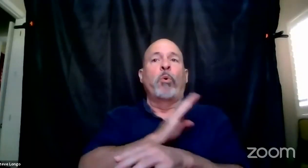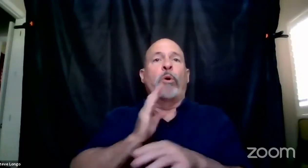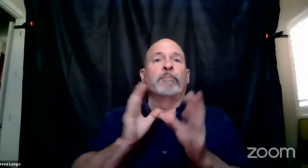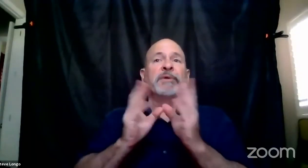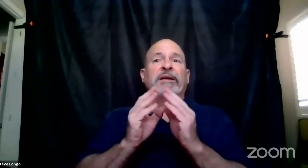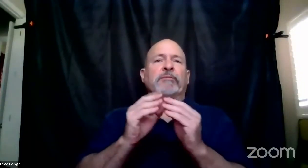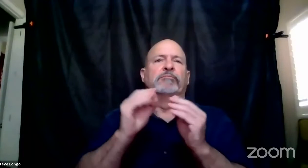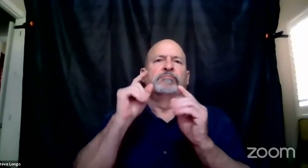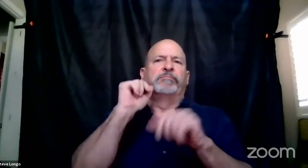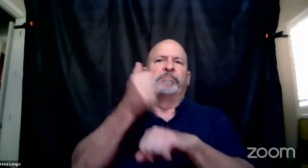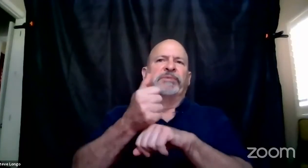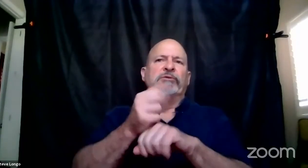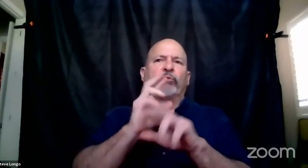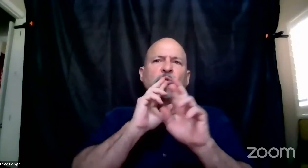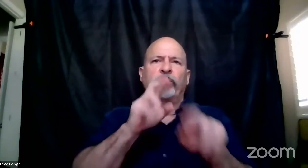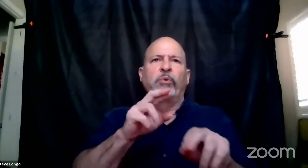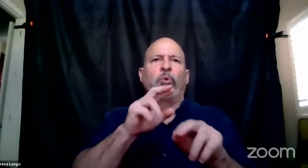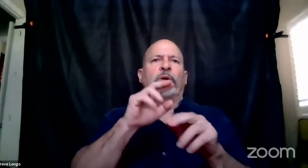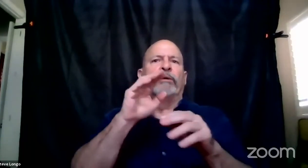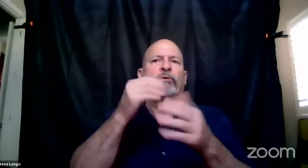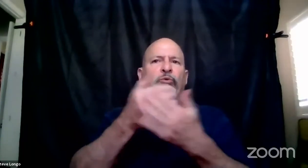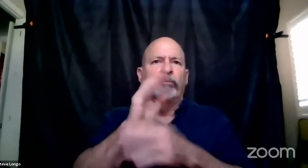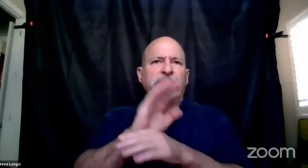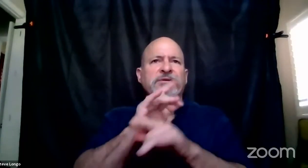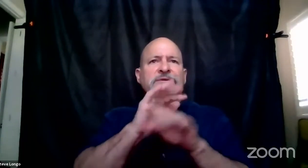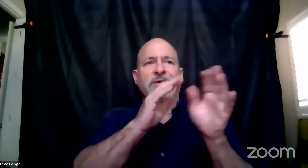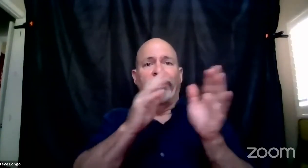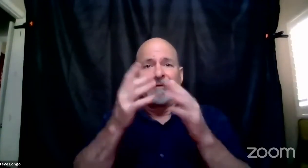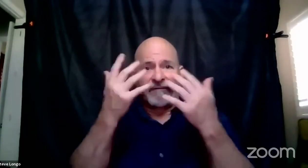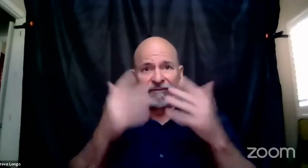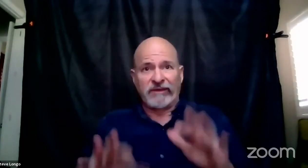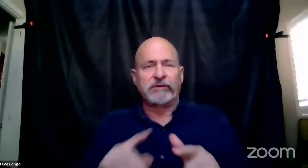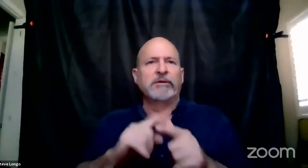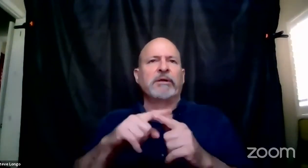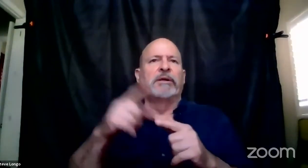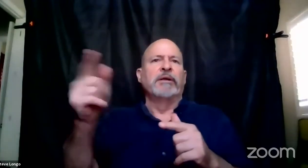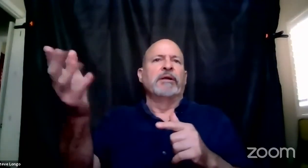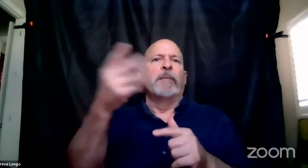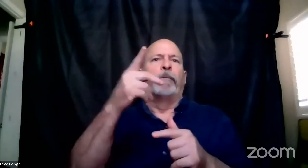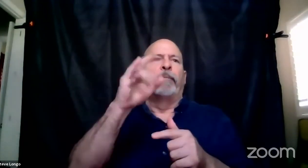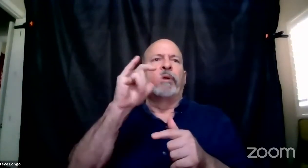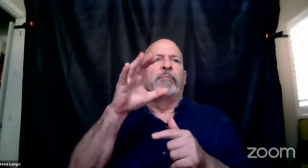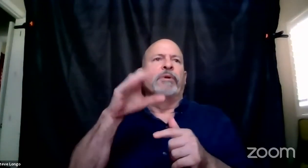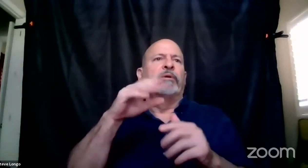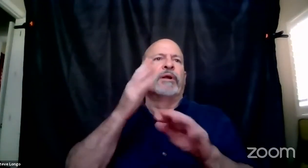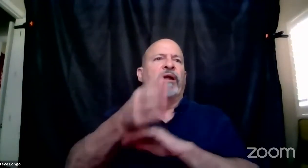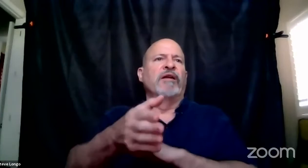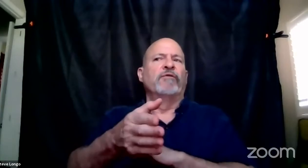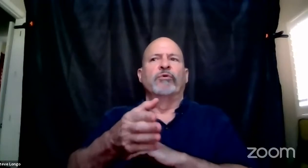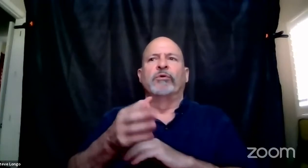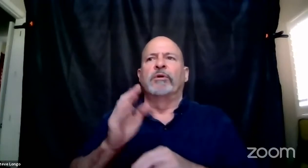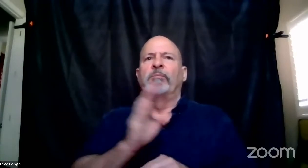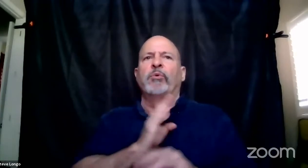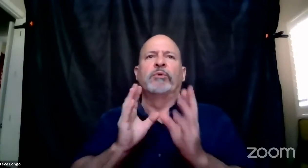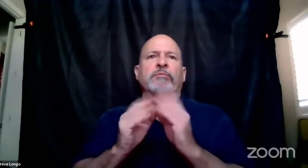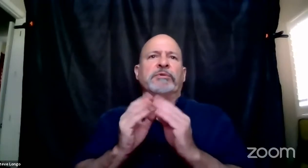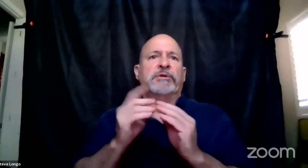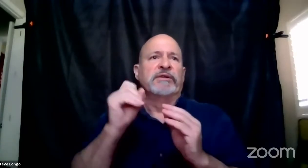I think in terms of the board meeting, I think we need to keep that to board business and reports, and then the